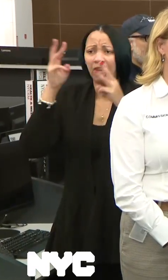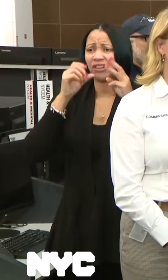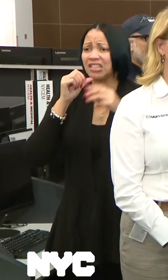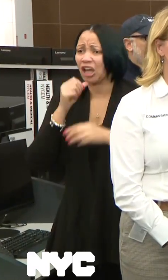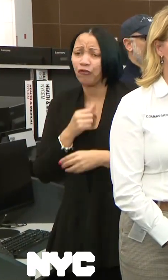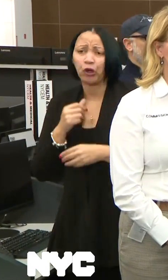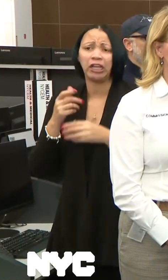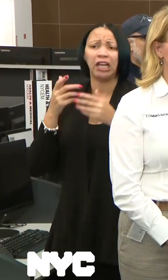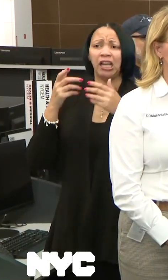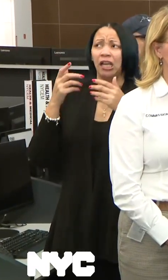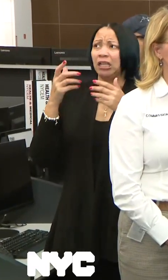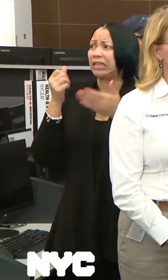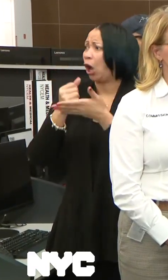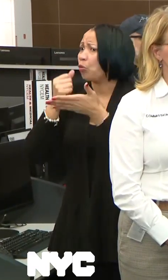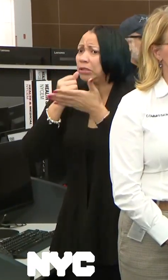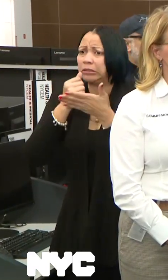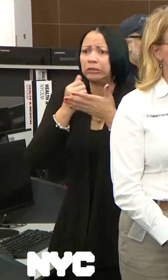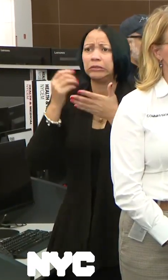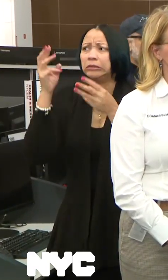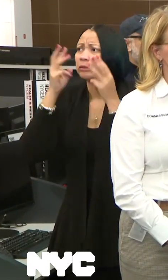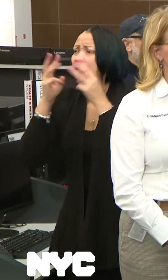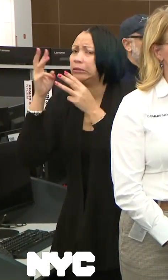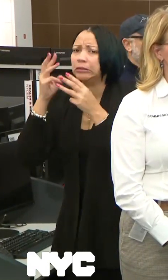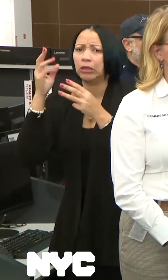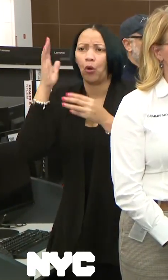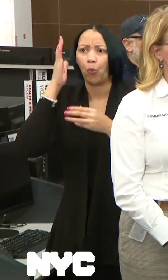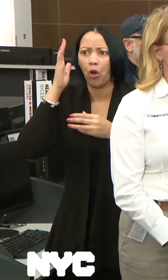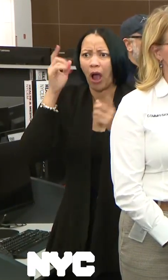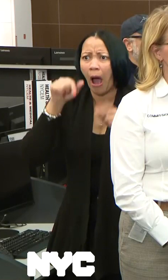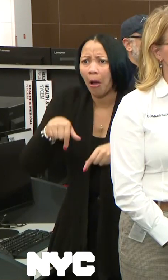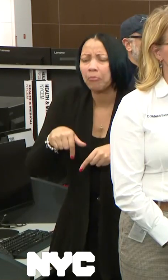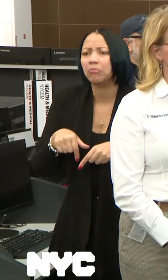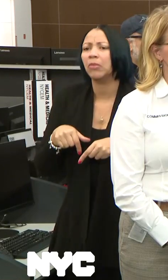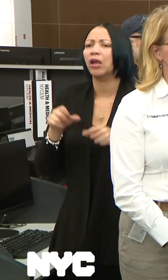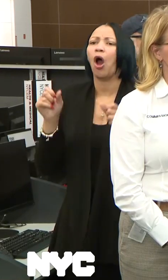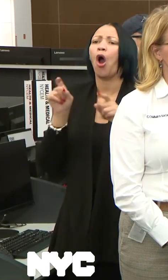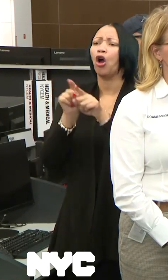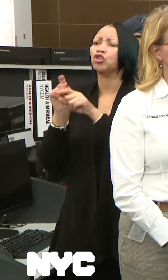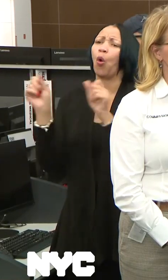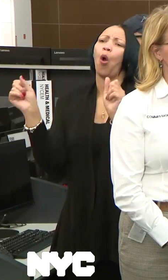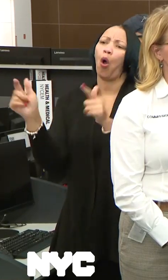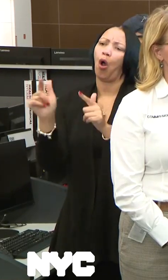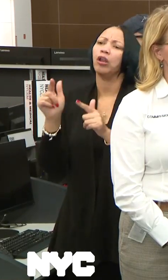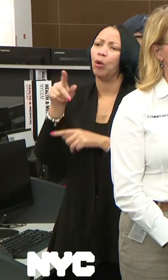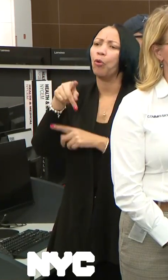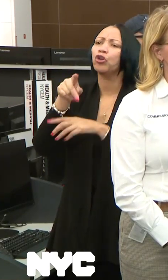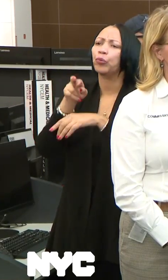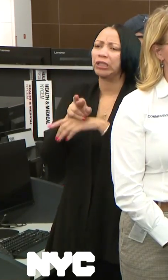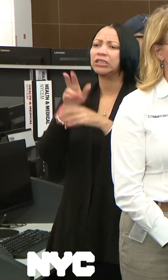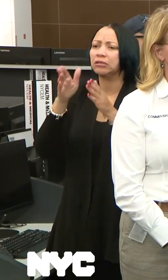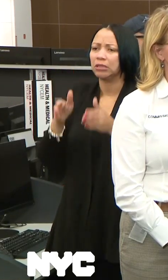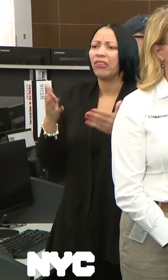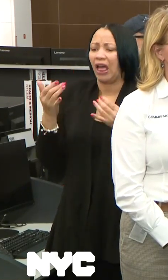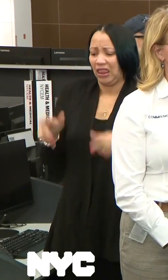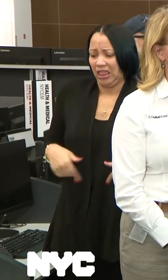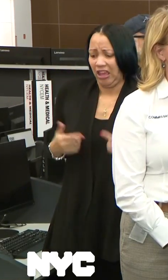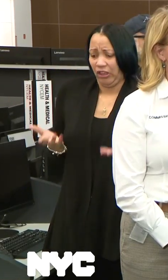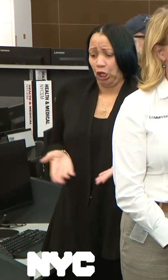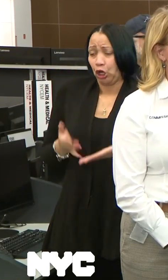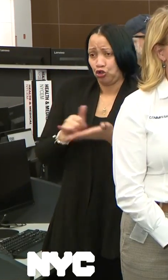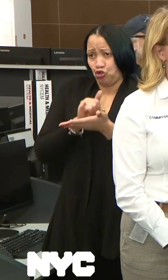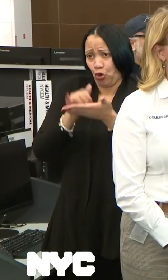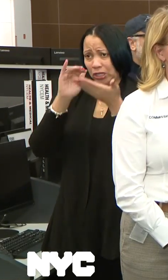want to know if help is on the way, and to all our Puerto Rican brothers and sisters right here in New York City. I have three simple